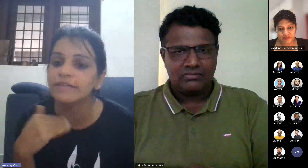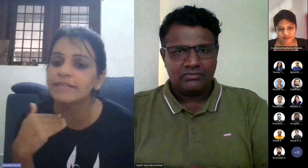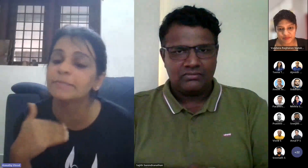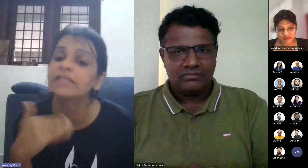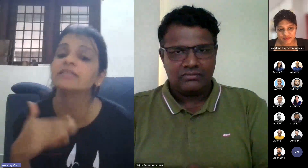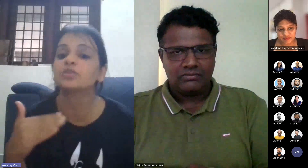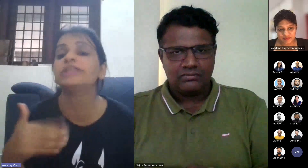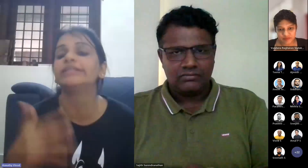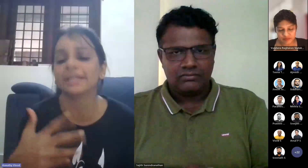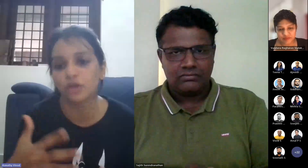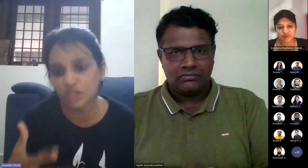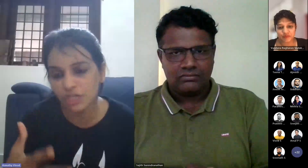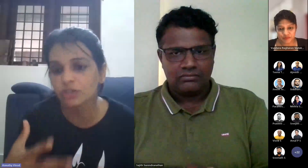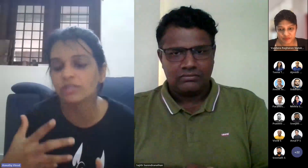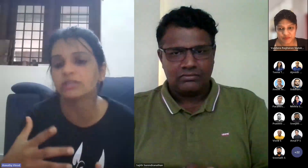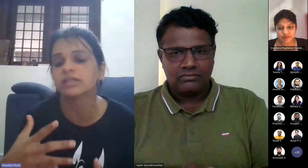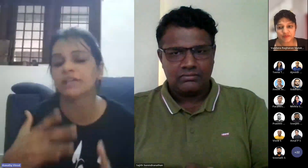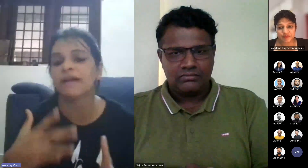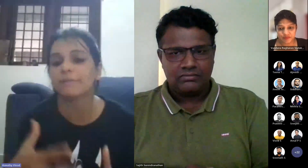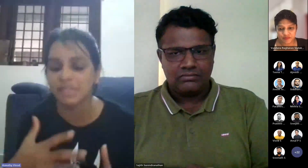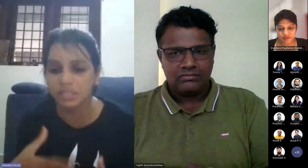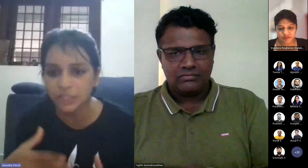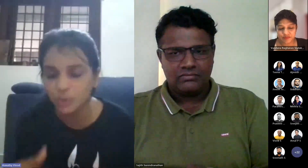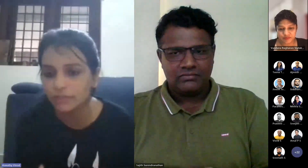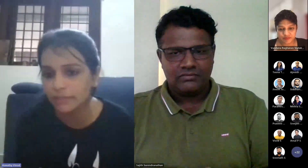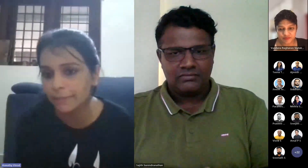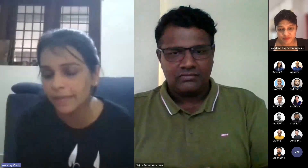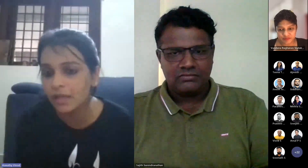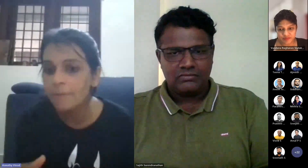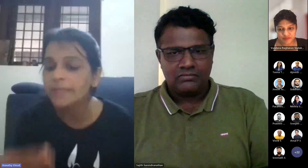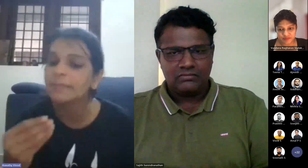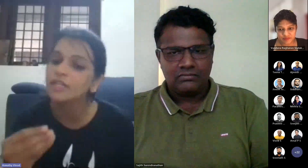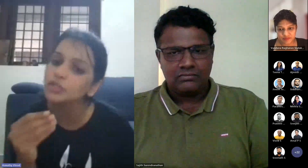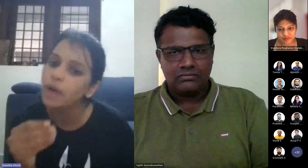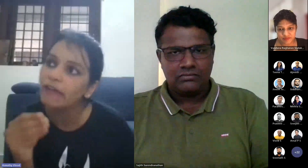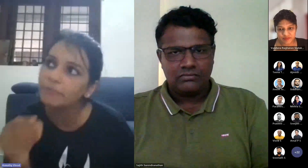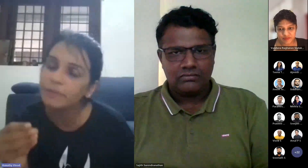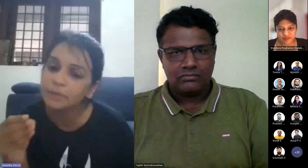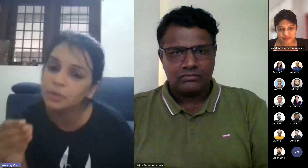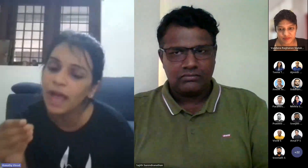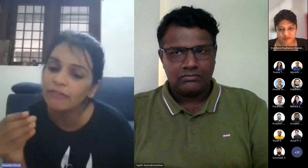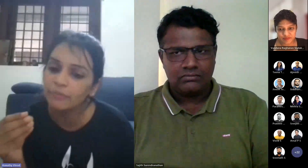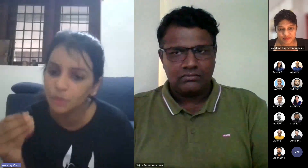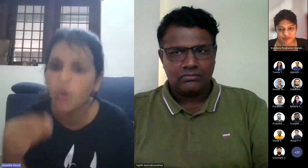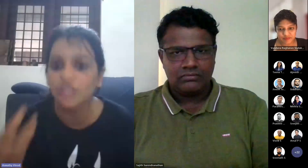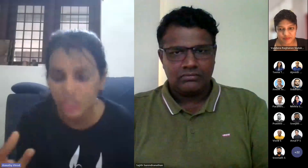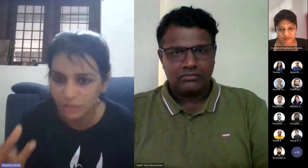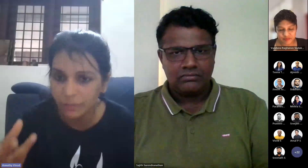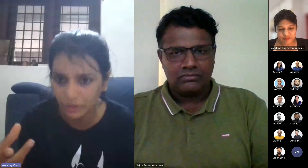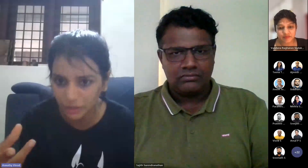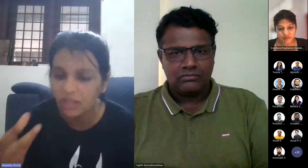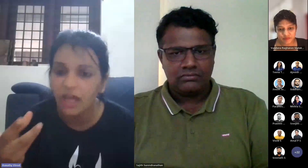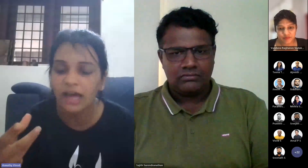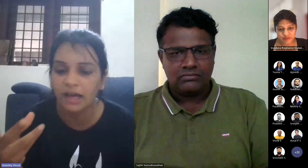does not have experience with the technology or the kind of application that you are developing, but make sure you have people who have